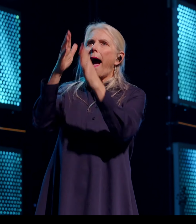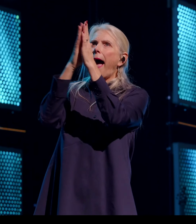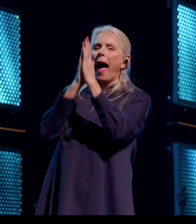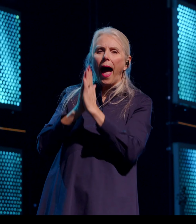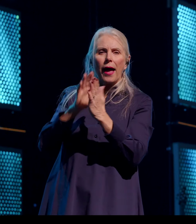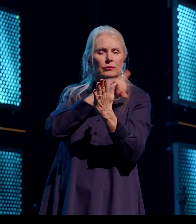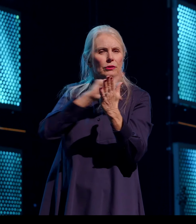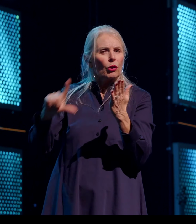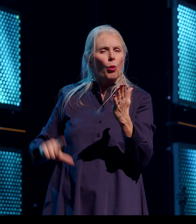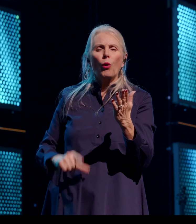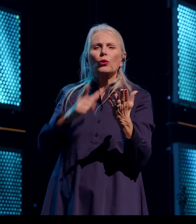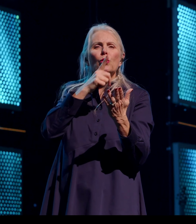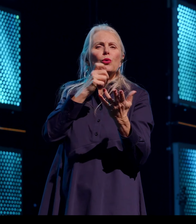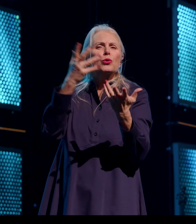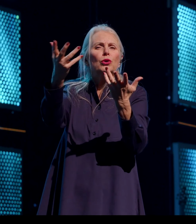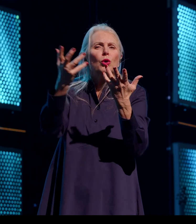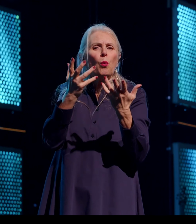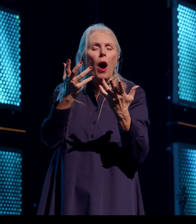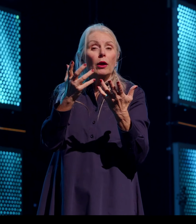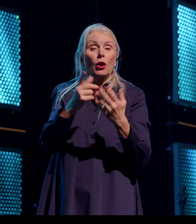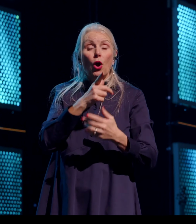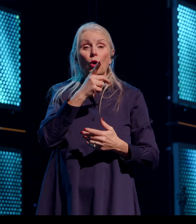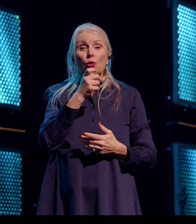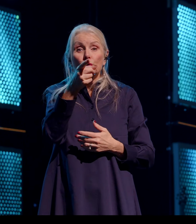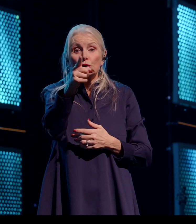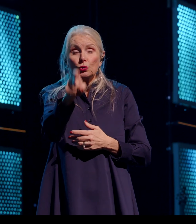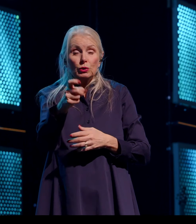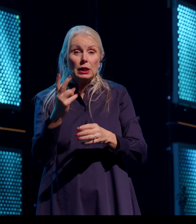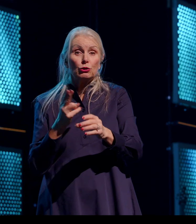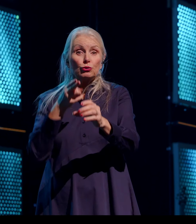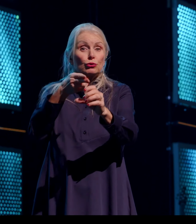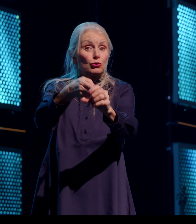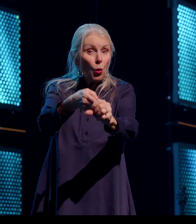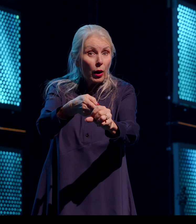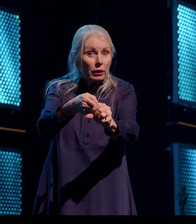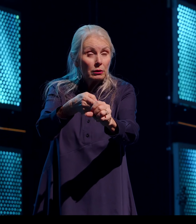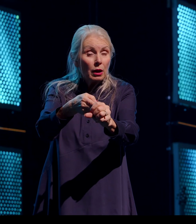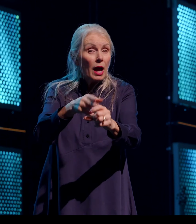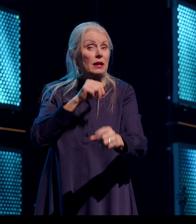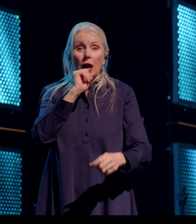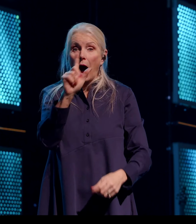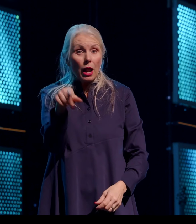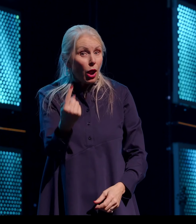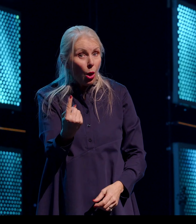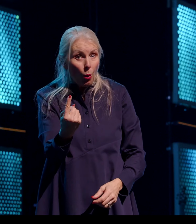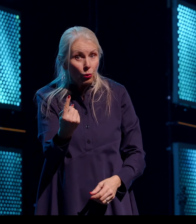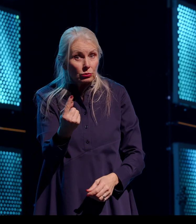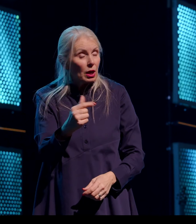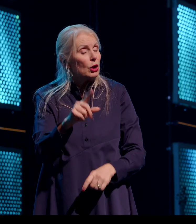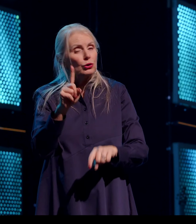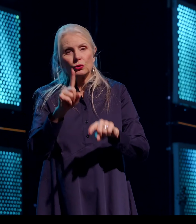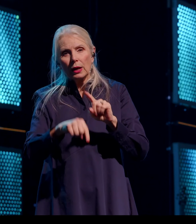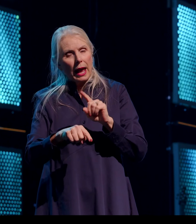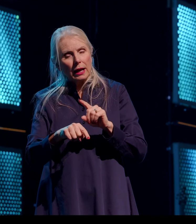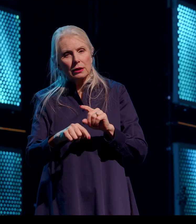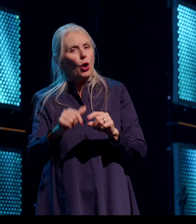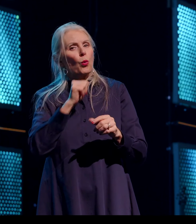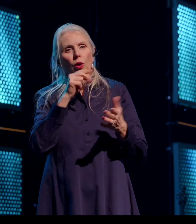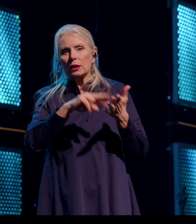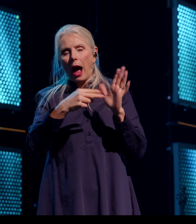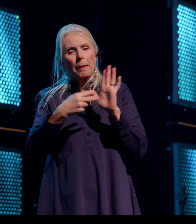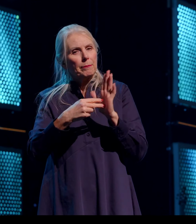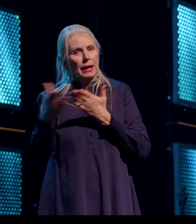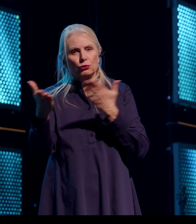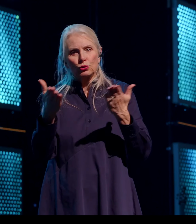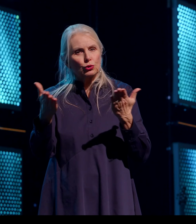you? Who do you need to join in serving Jesus? You're not doing that alone, are you? We're not meant to serve